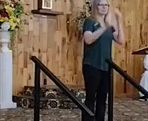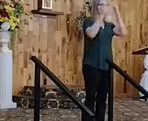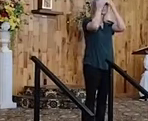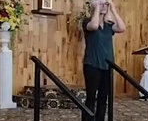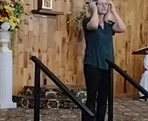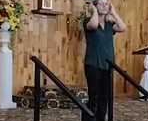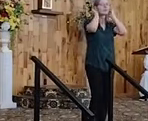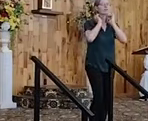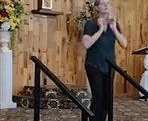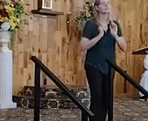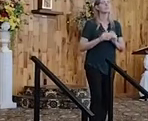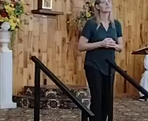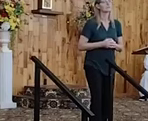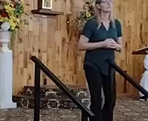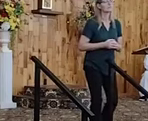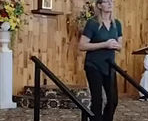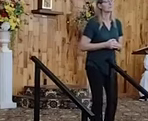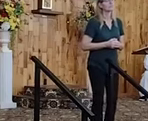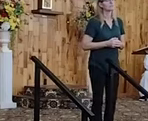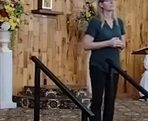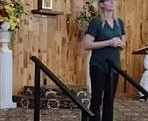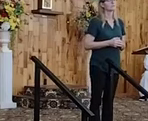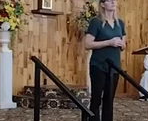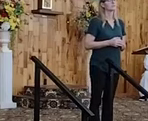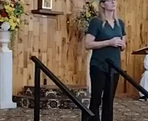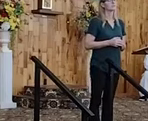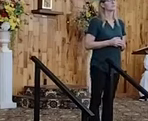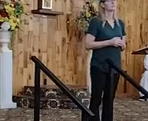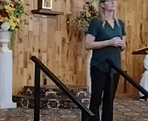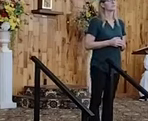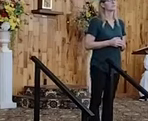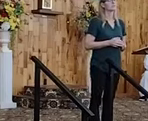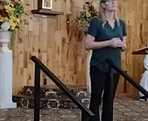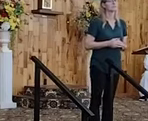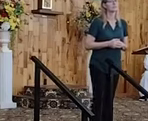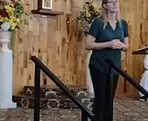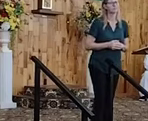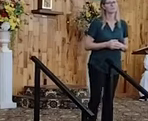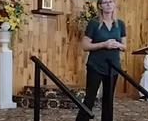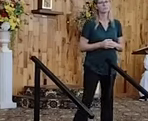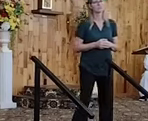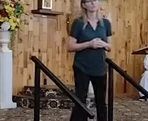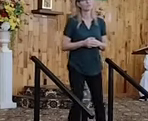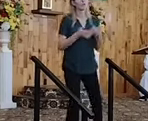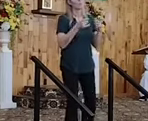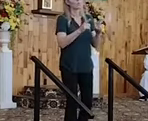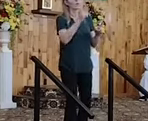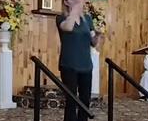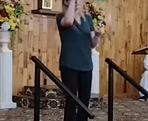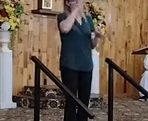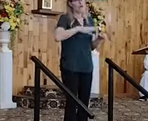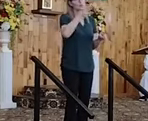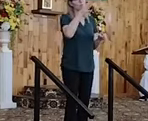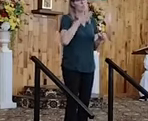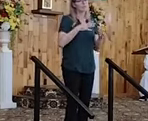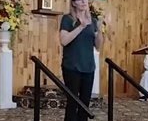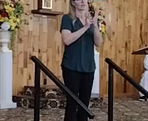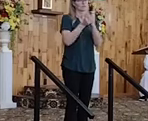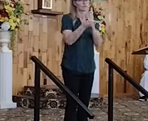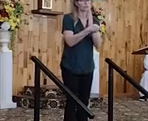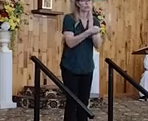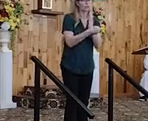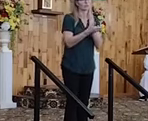That's not what they tell us. You know when you sin, when a man commits adultery, a woman commits adultery, you steal or whatever, you